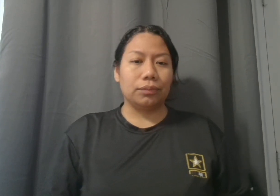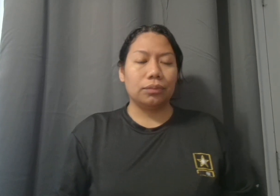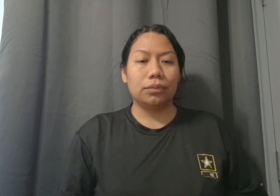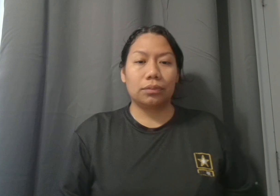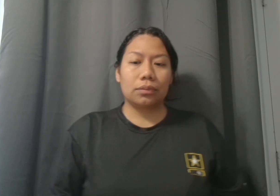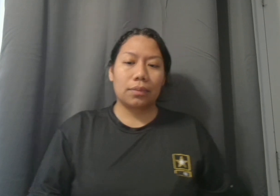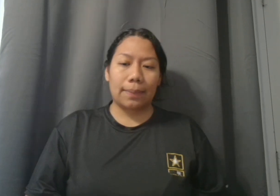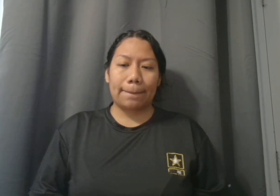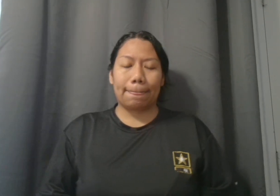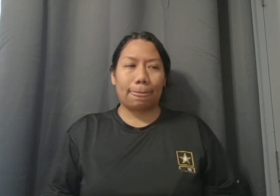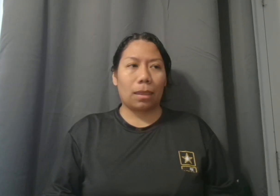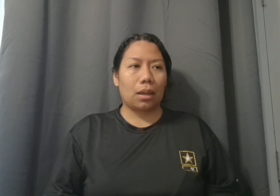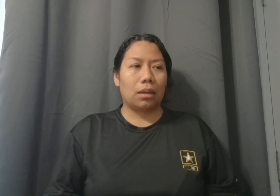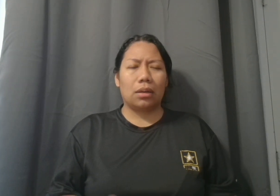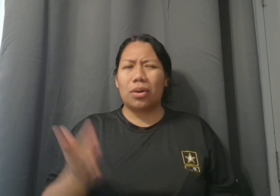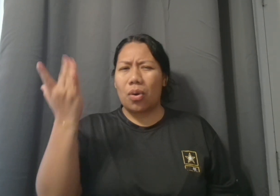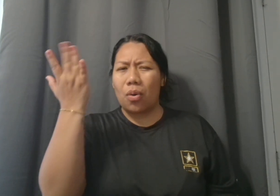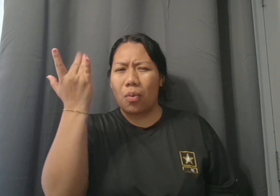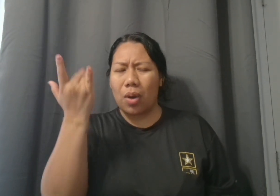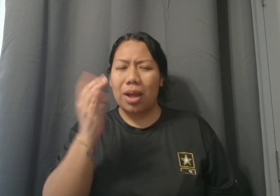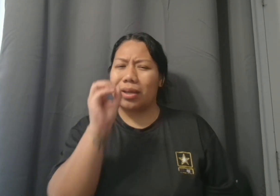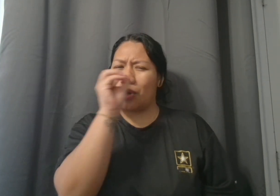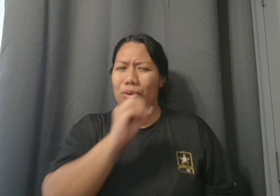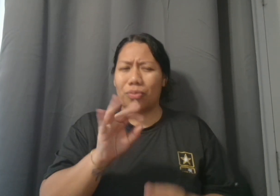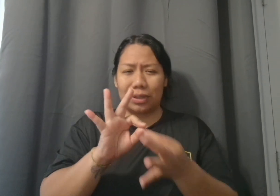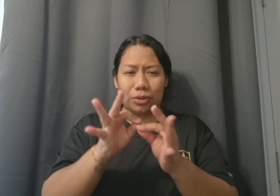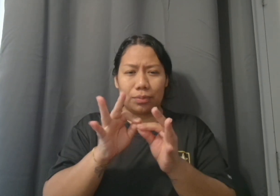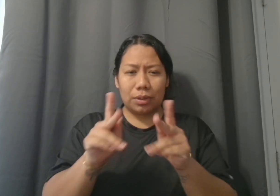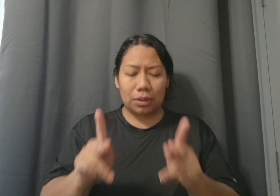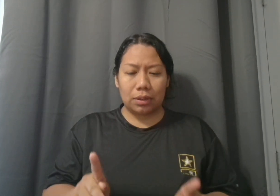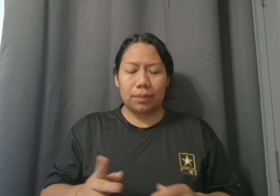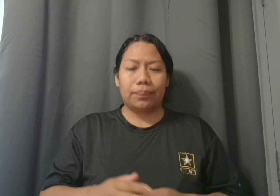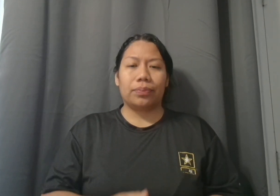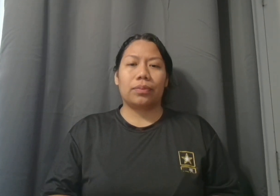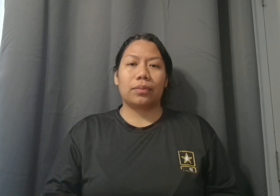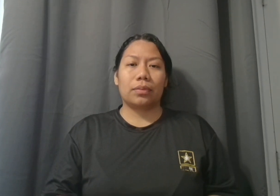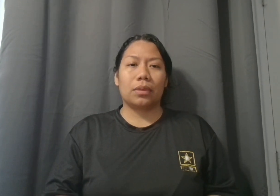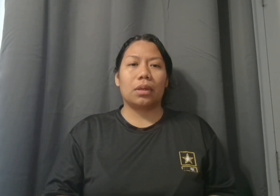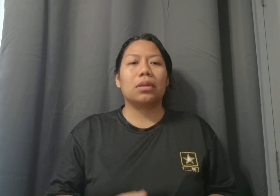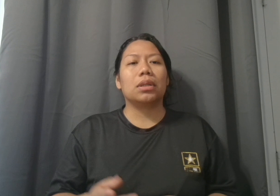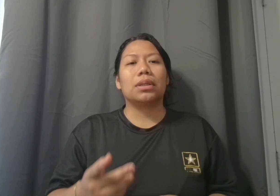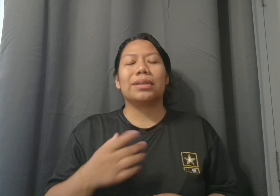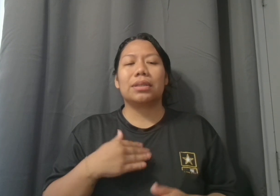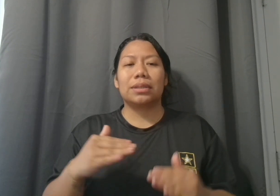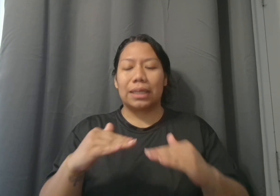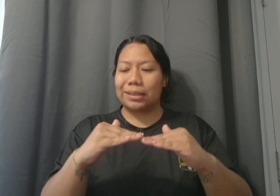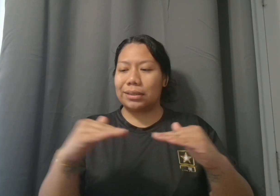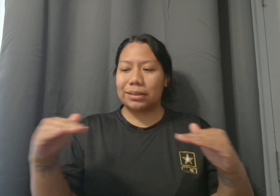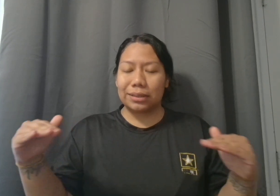The purpose of the use of an oral interpreter is equal communication access for hearing